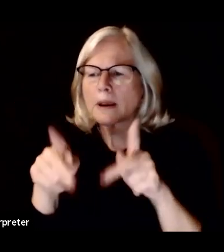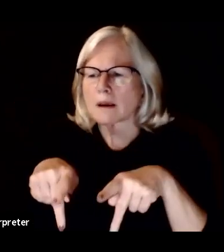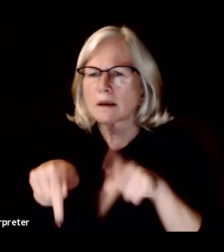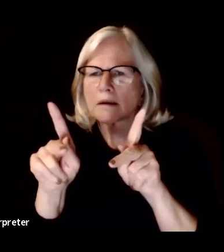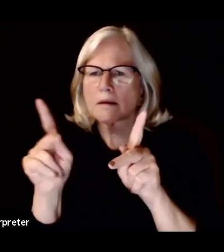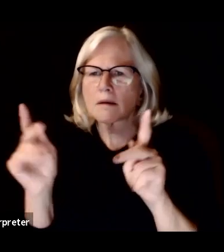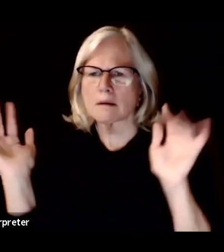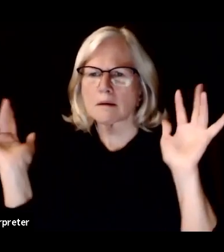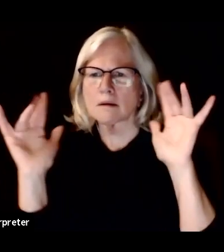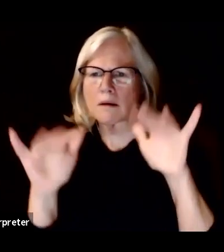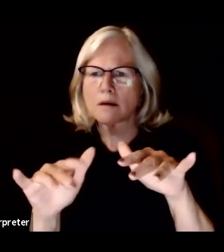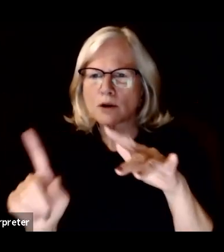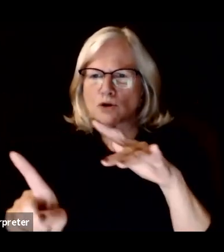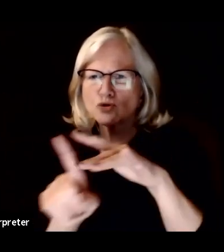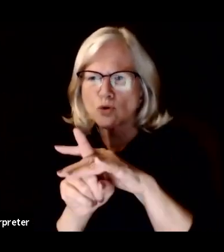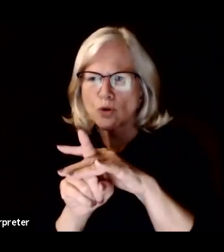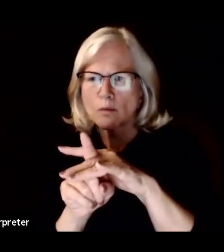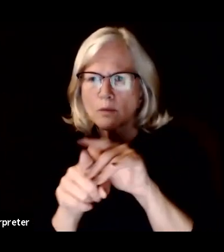event?